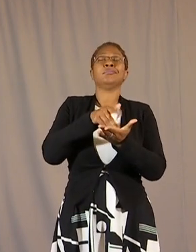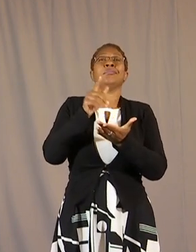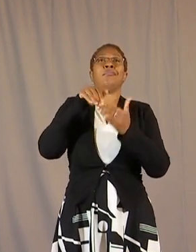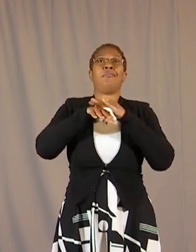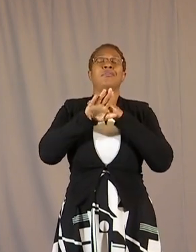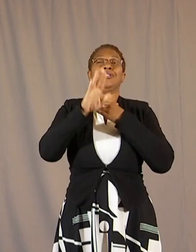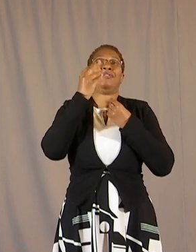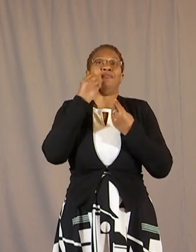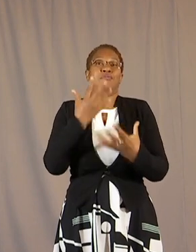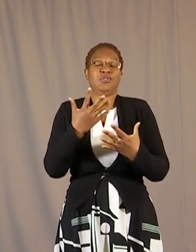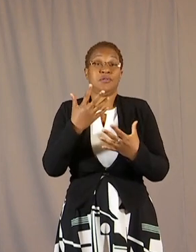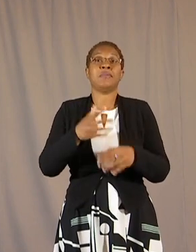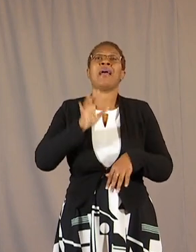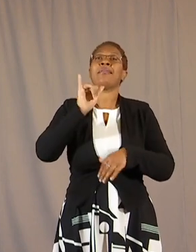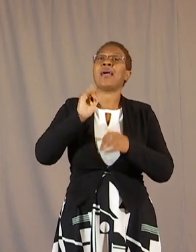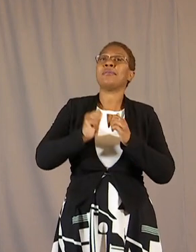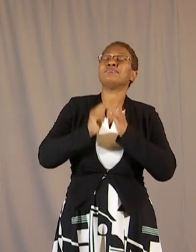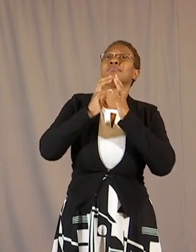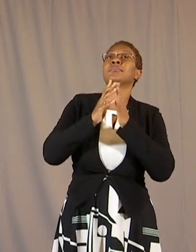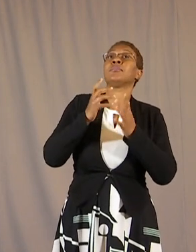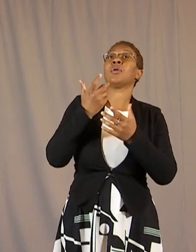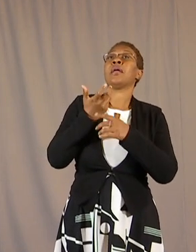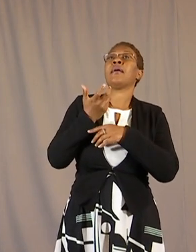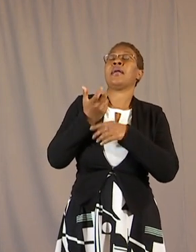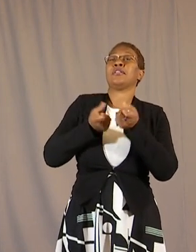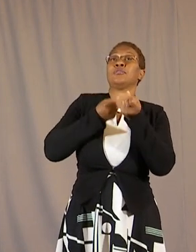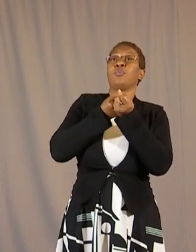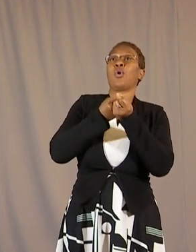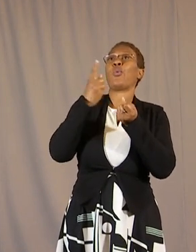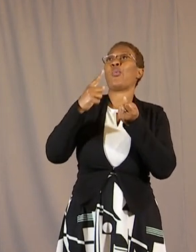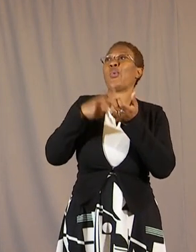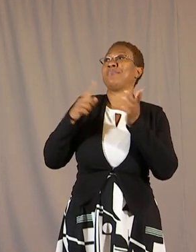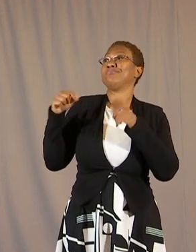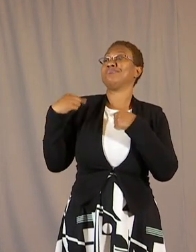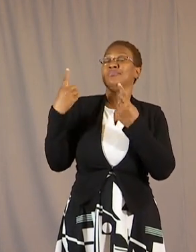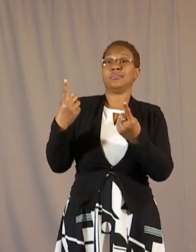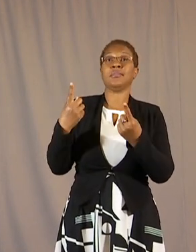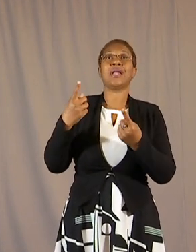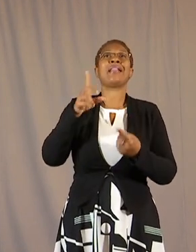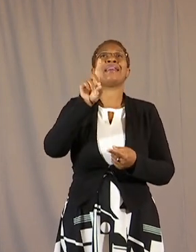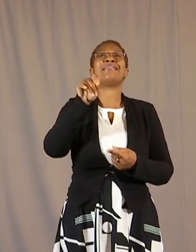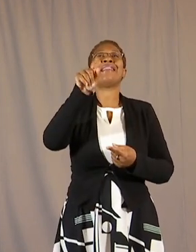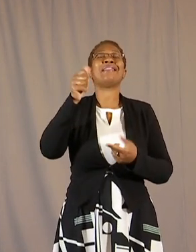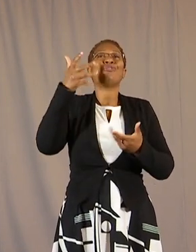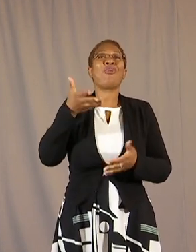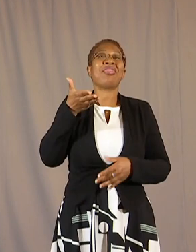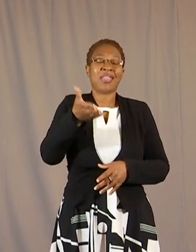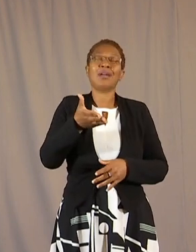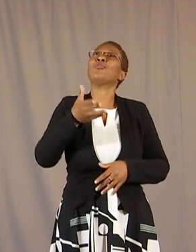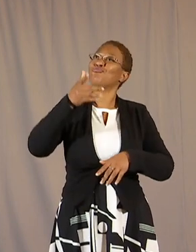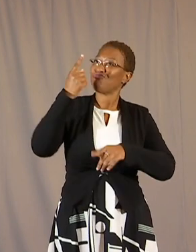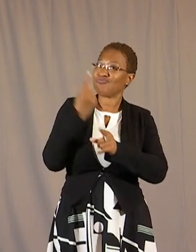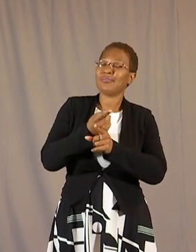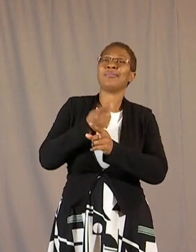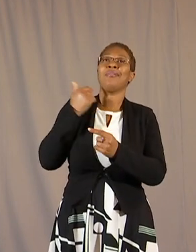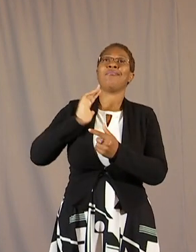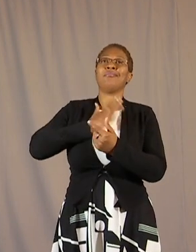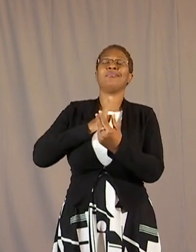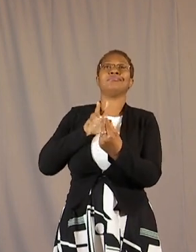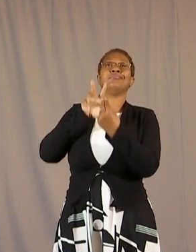that group, reinforcing what many people have always been saying, but the data is there. So with both of